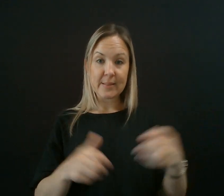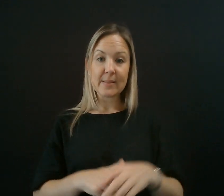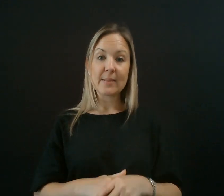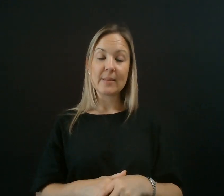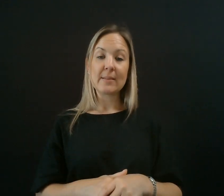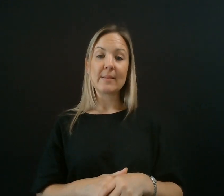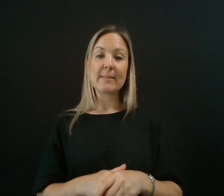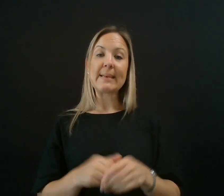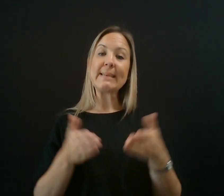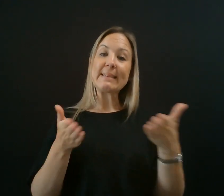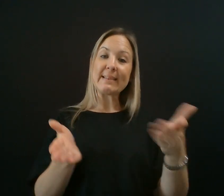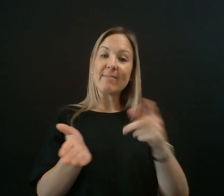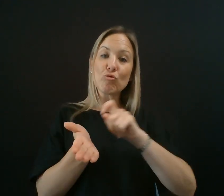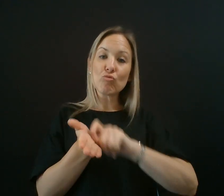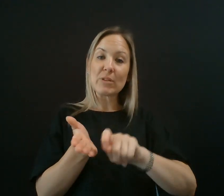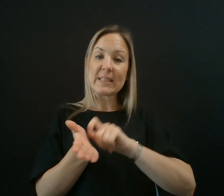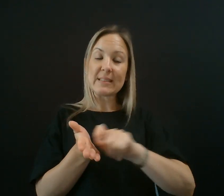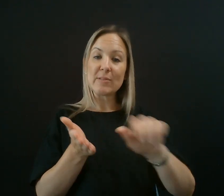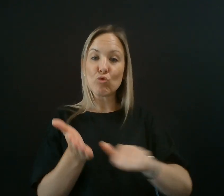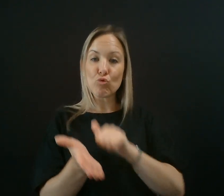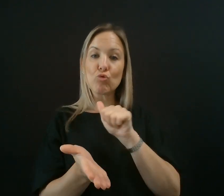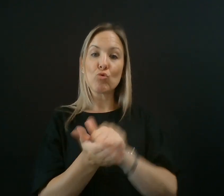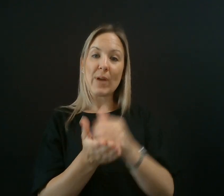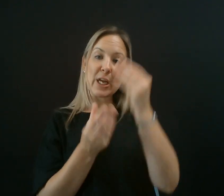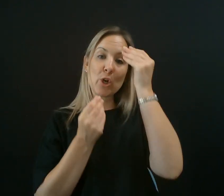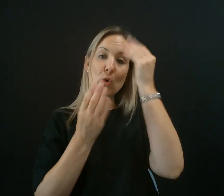to give written, correct notice when you leave,